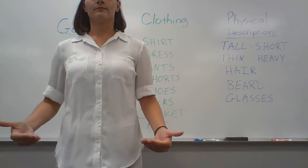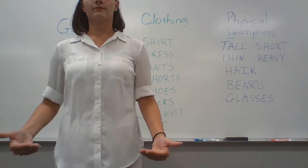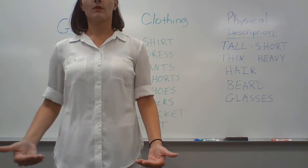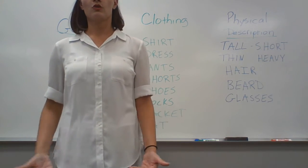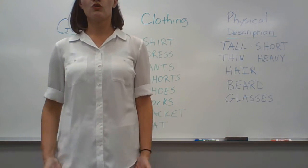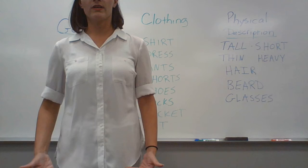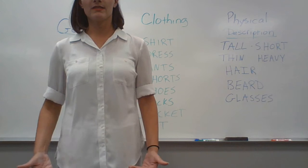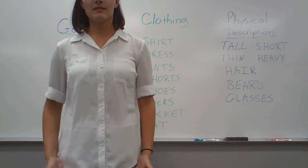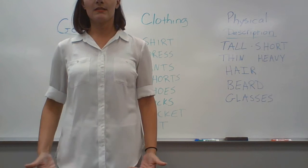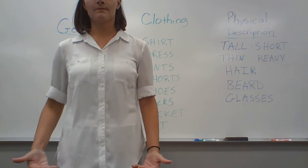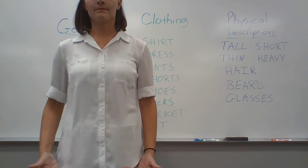Shorts.